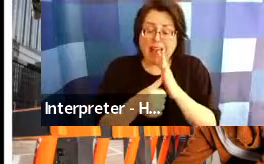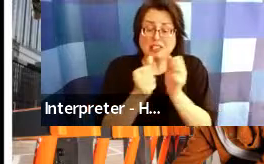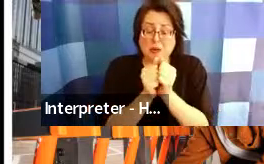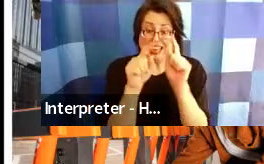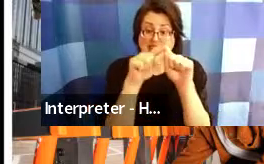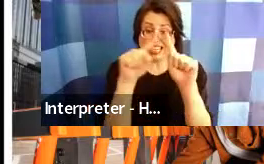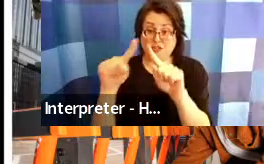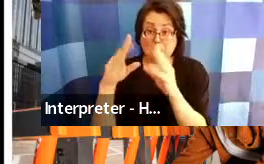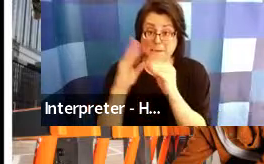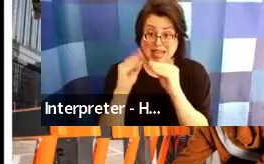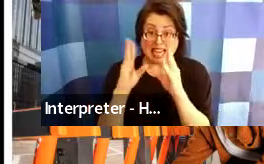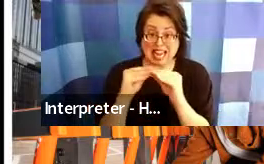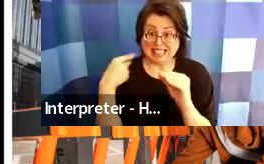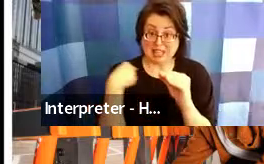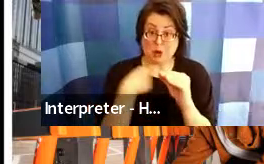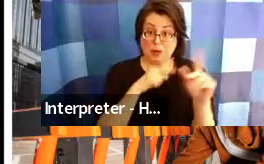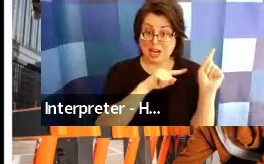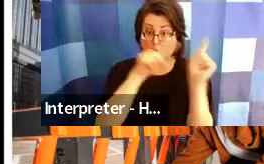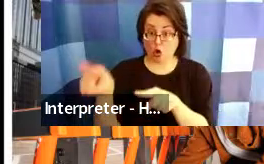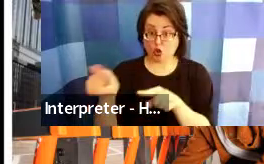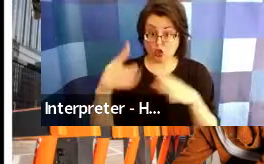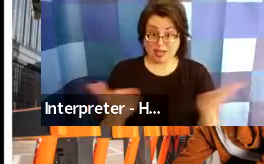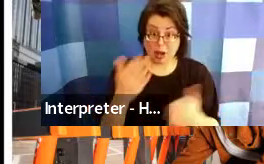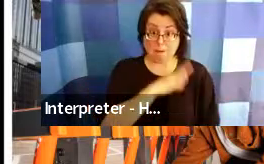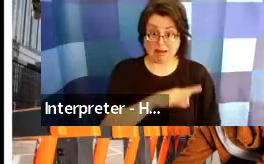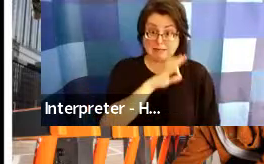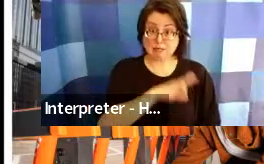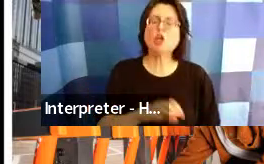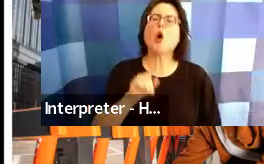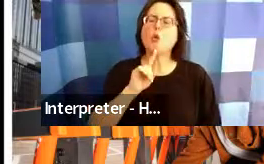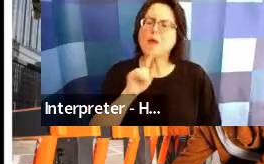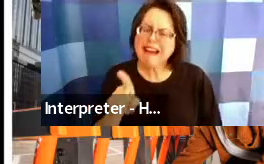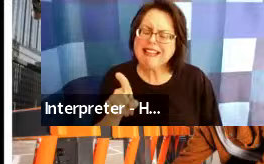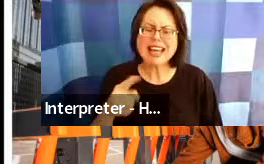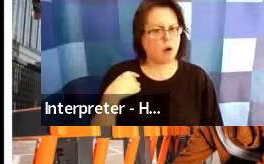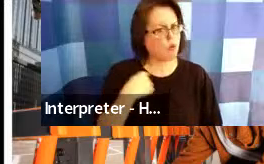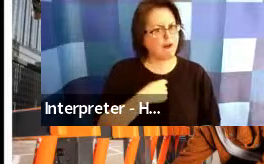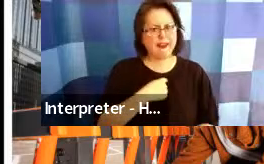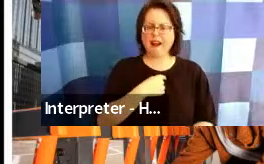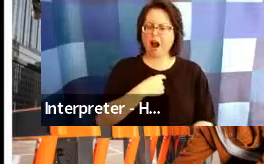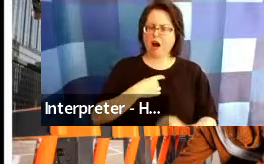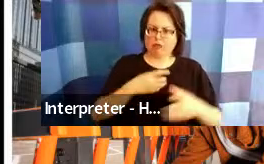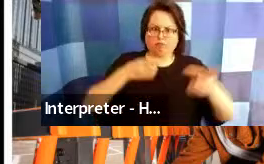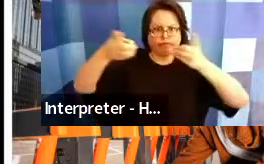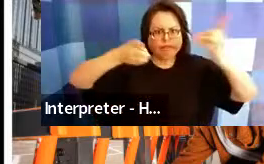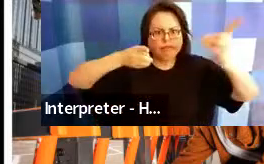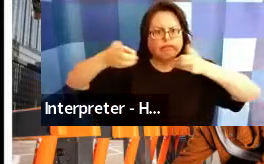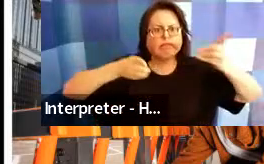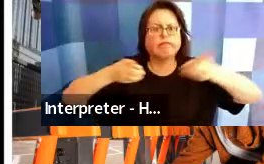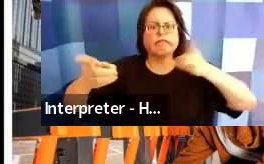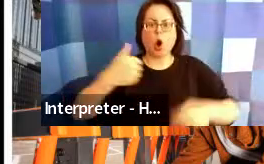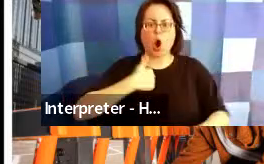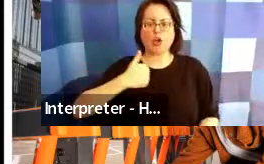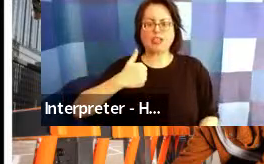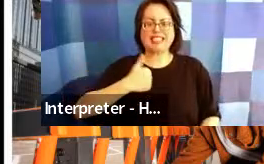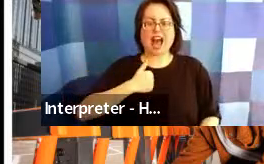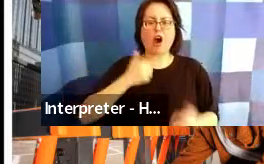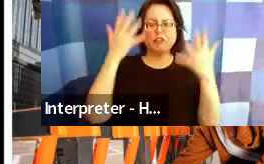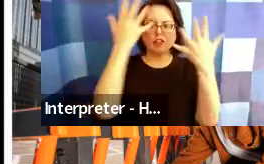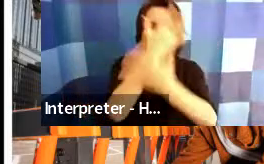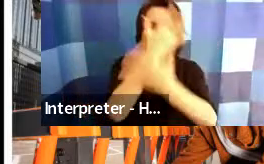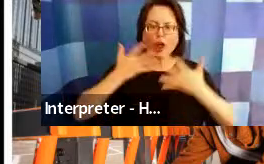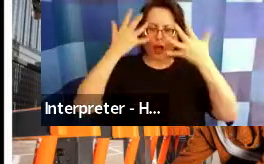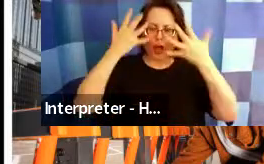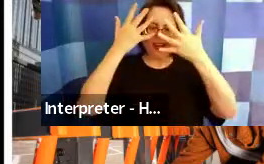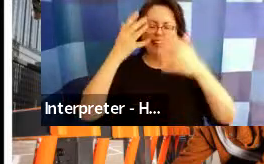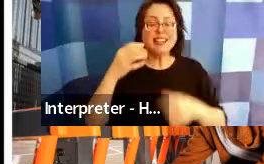that we've attended in Pittsburgh and holding us to that higher standard of those visual descriptions. So it's definitely been a